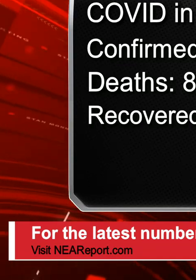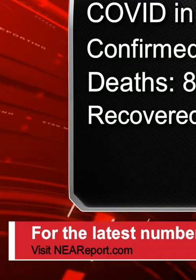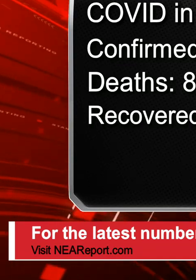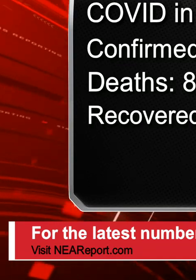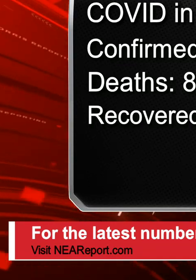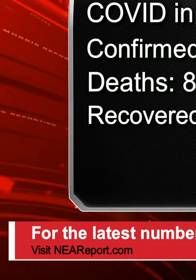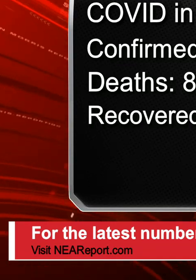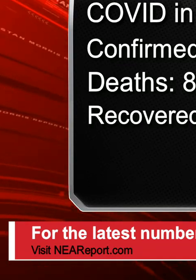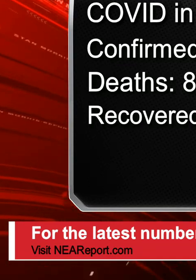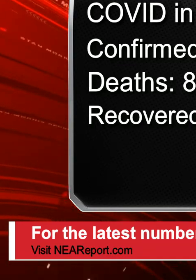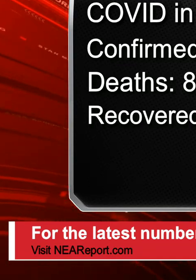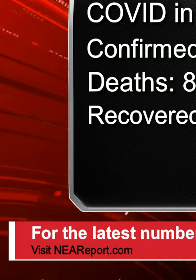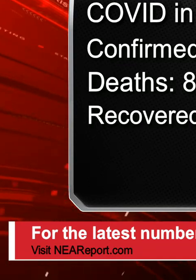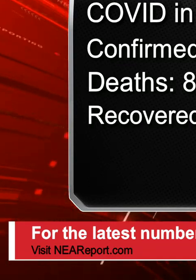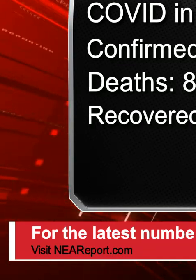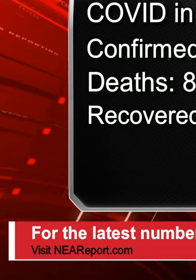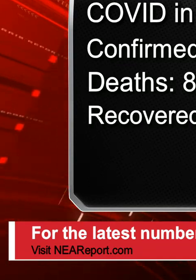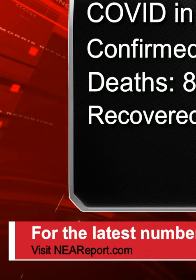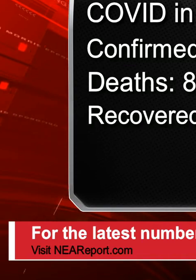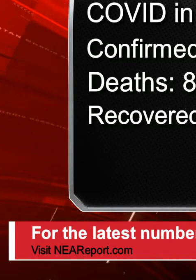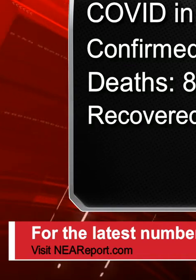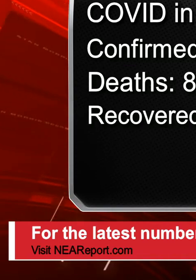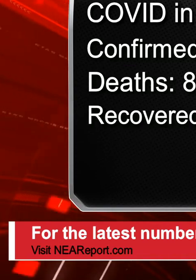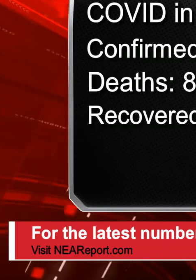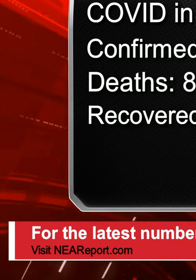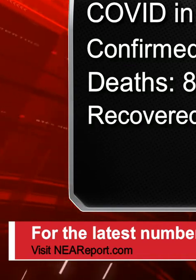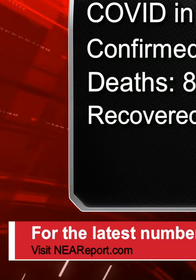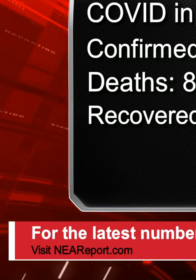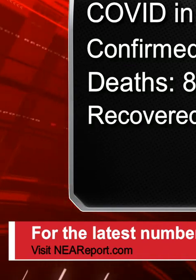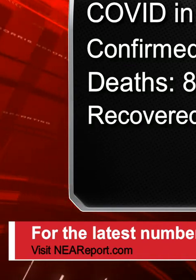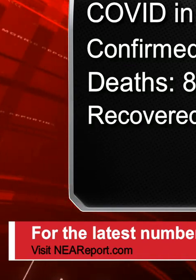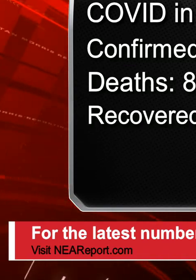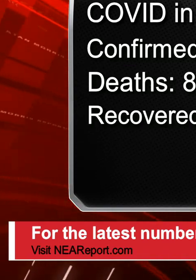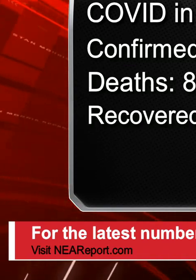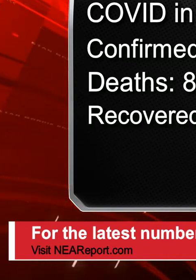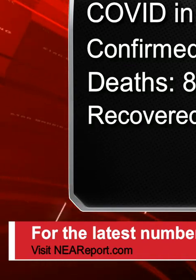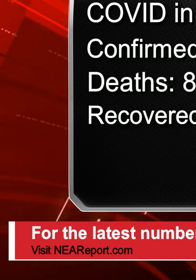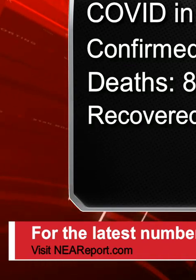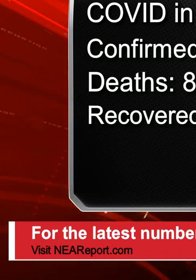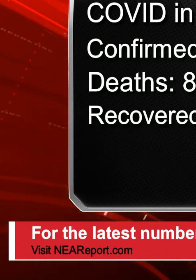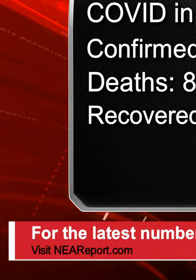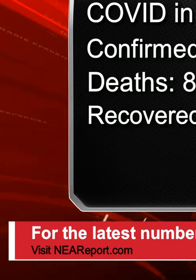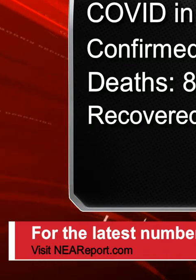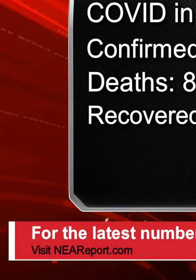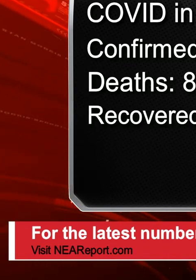1.427 million. With 86,000 deaths, and I did verify that once again, and